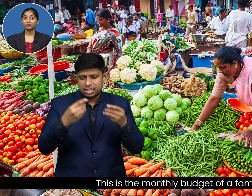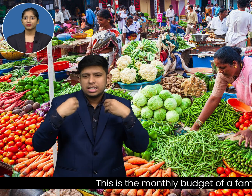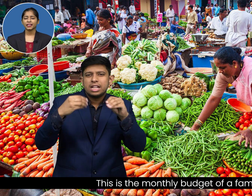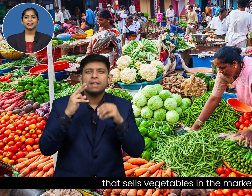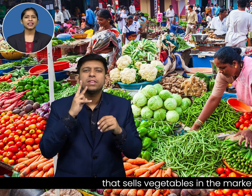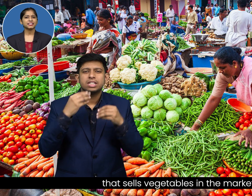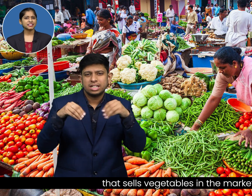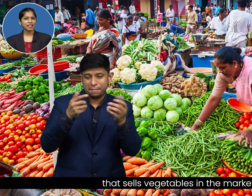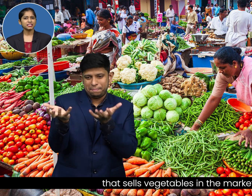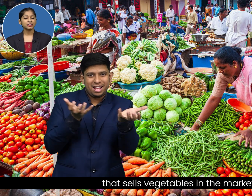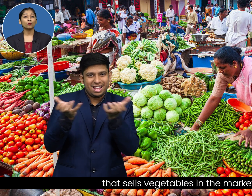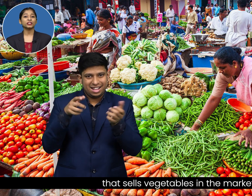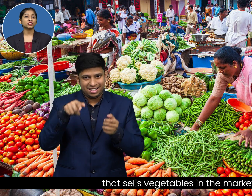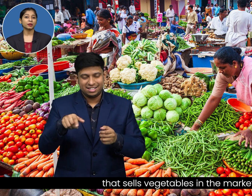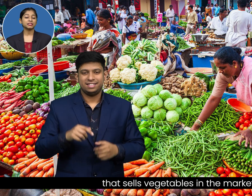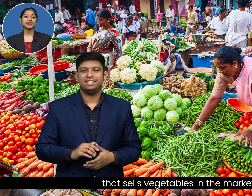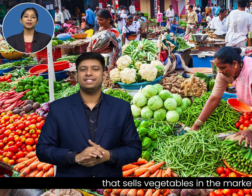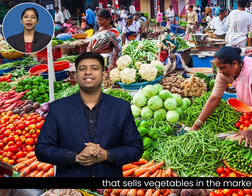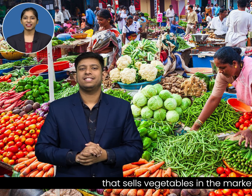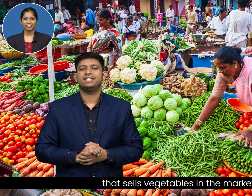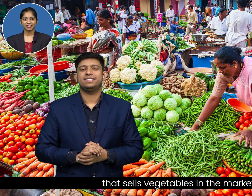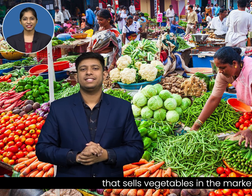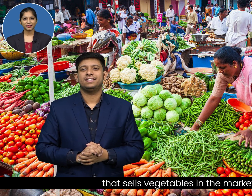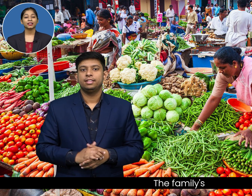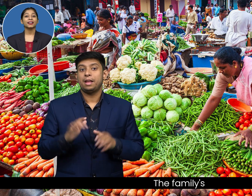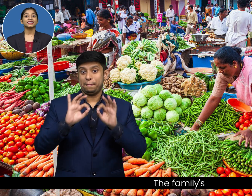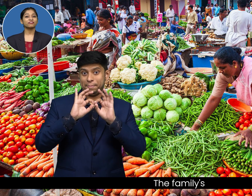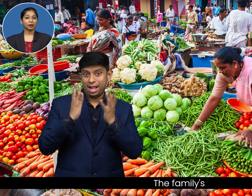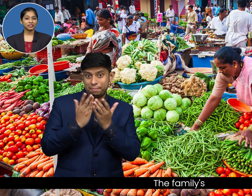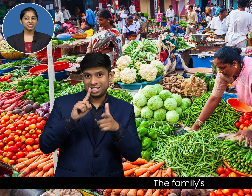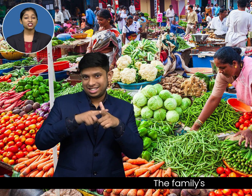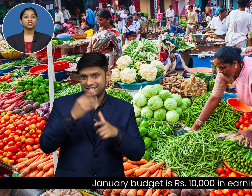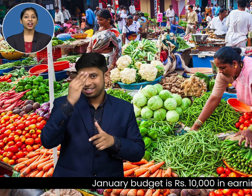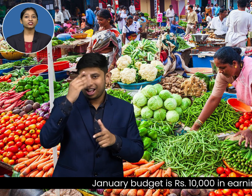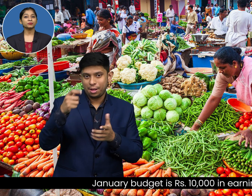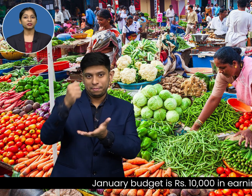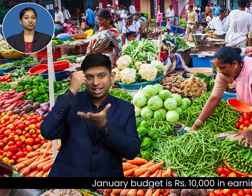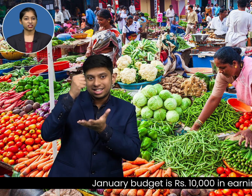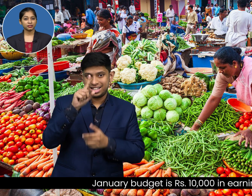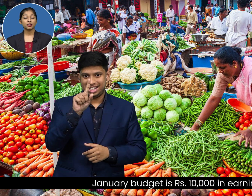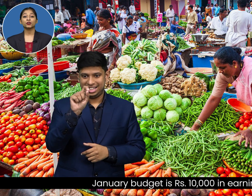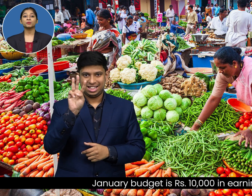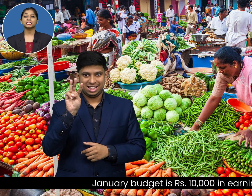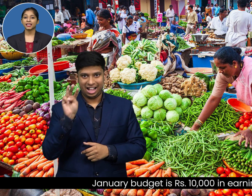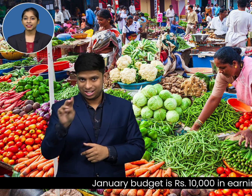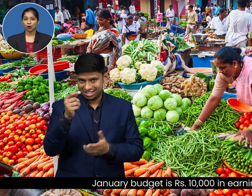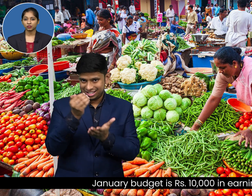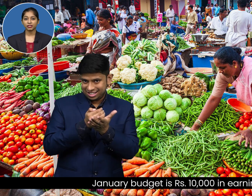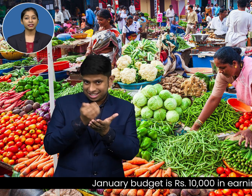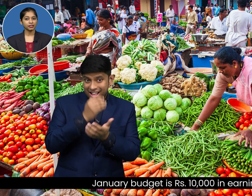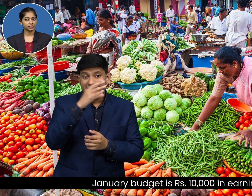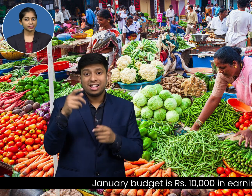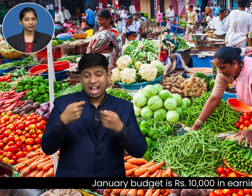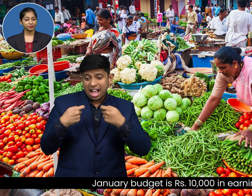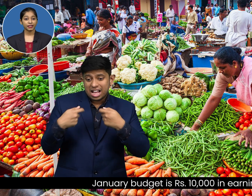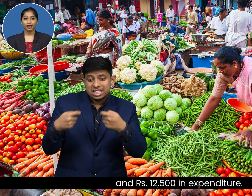family that sells vegetables in the market. The family's January budget is Rs 10,000